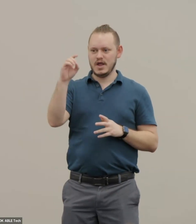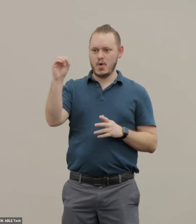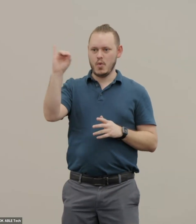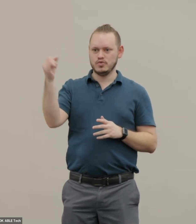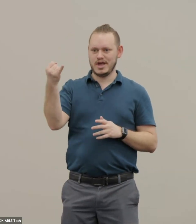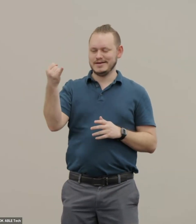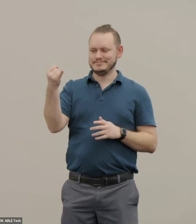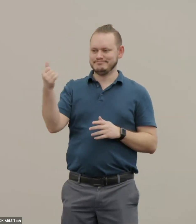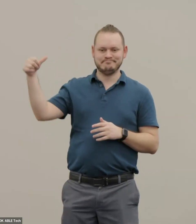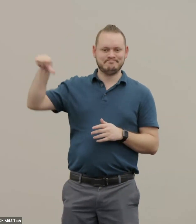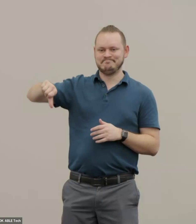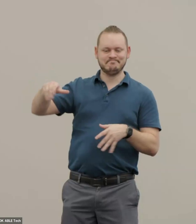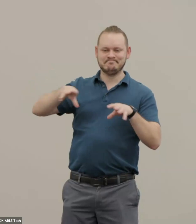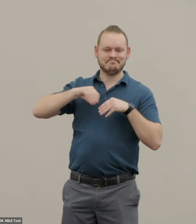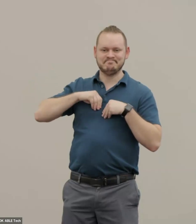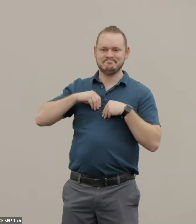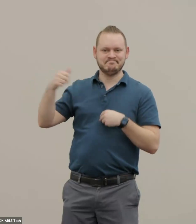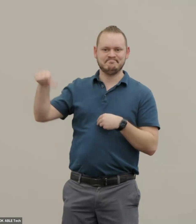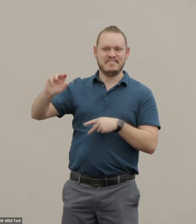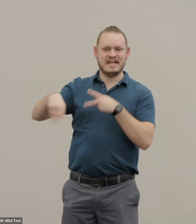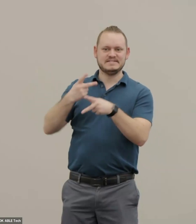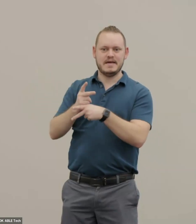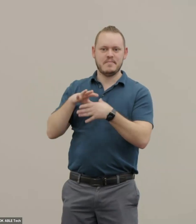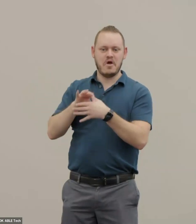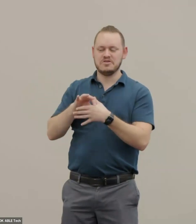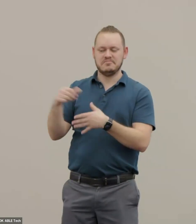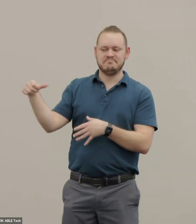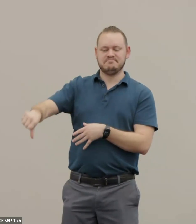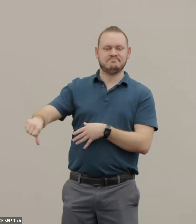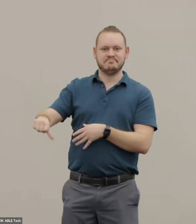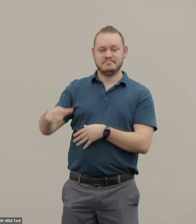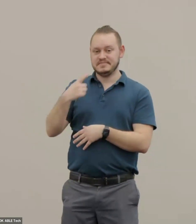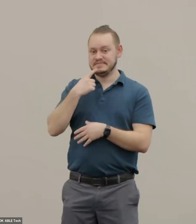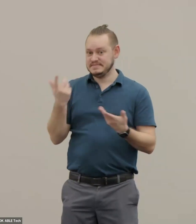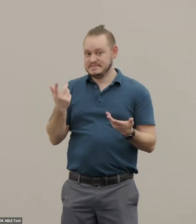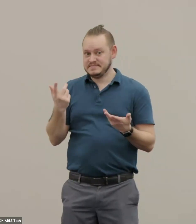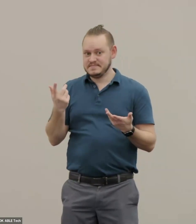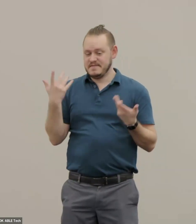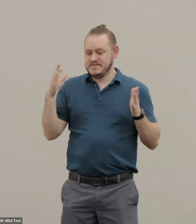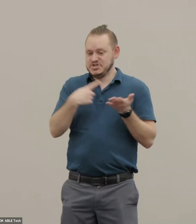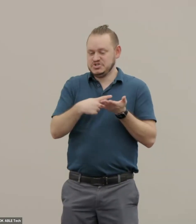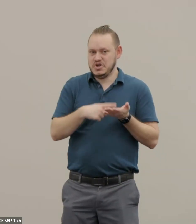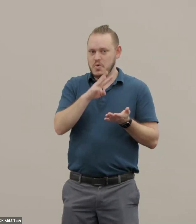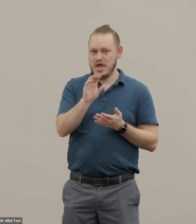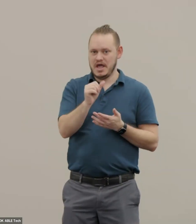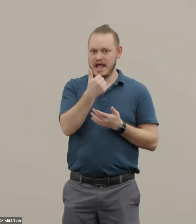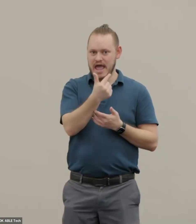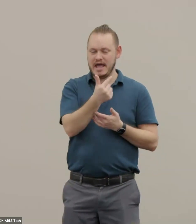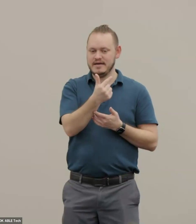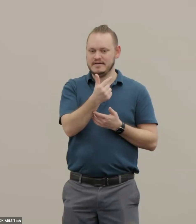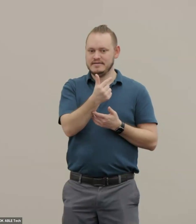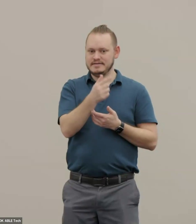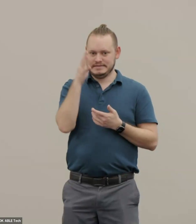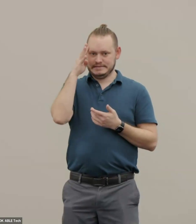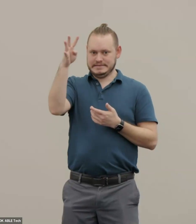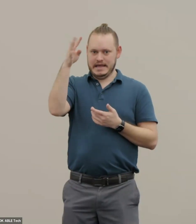to adopt that standard for that type of content. And they basically said, as discussed, the WCAG standards were designed